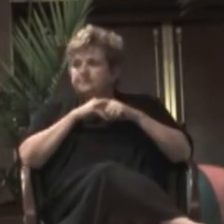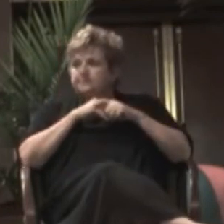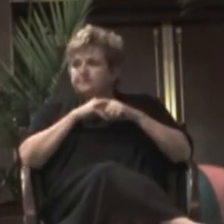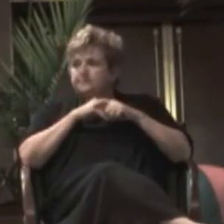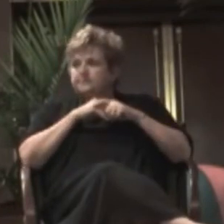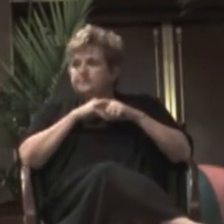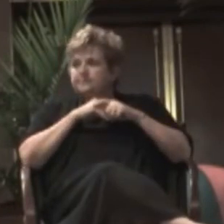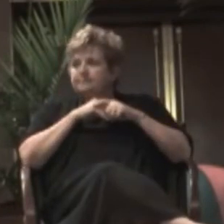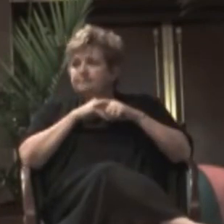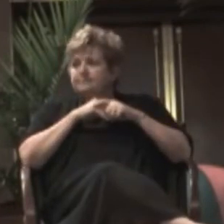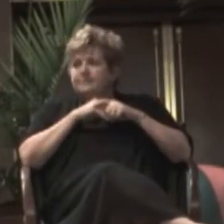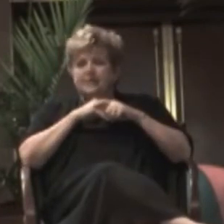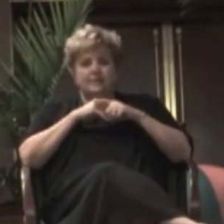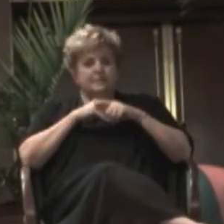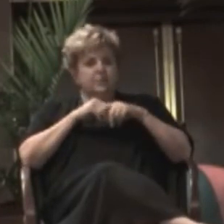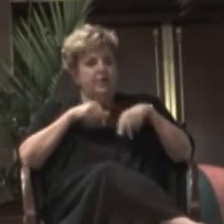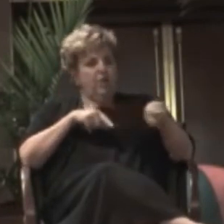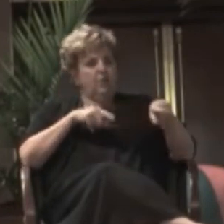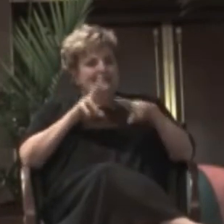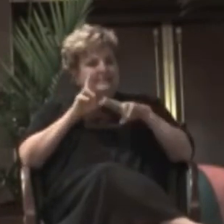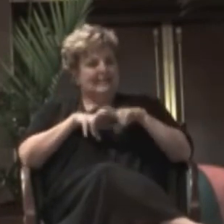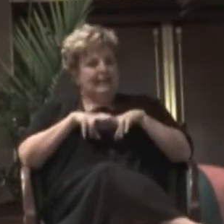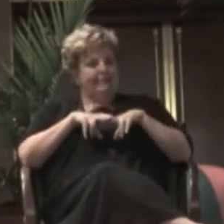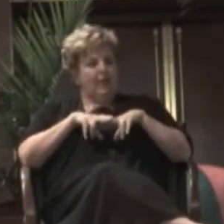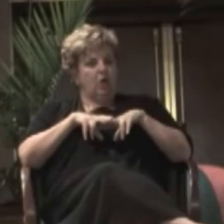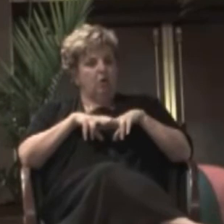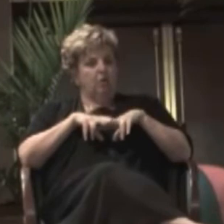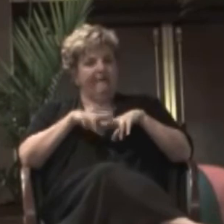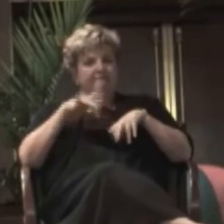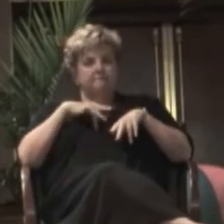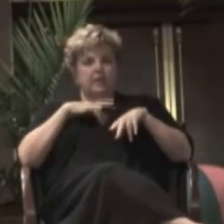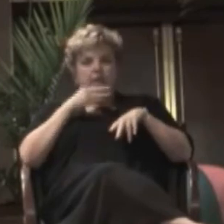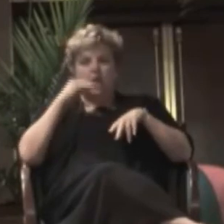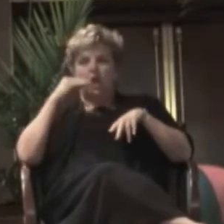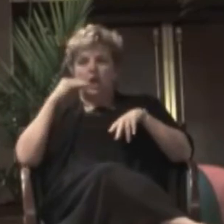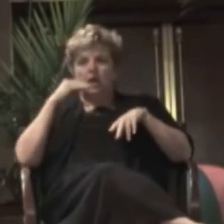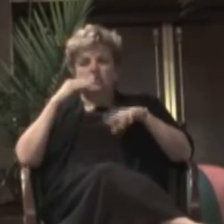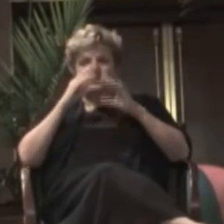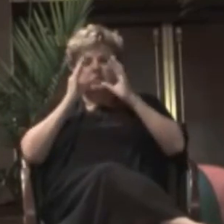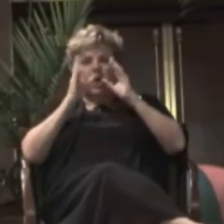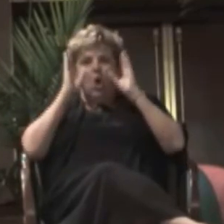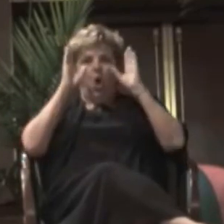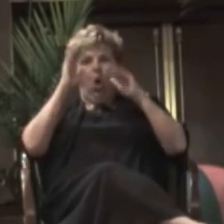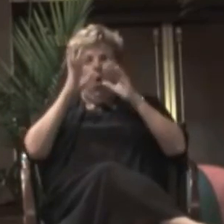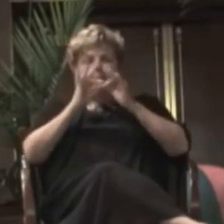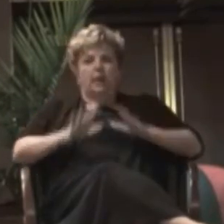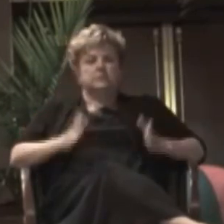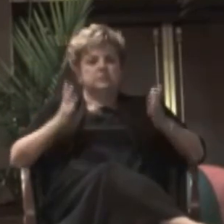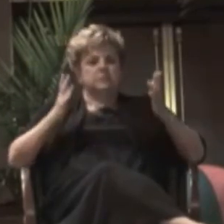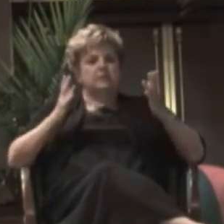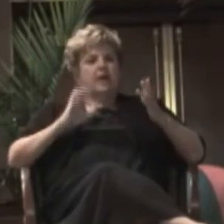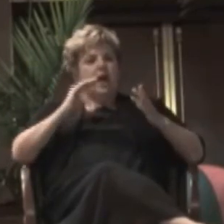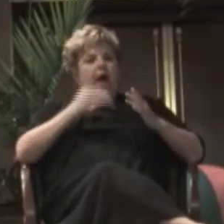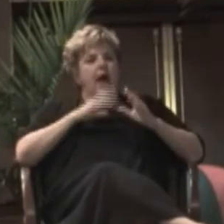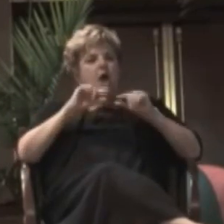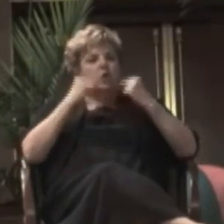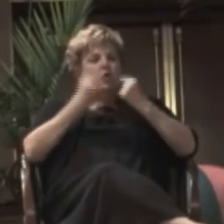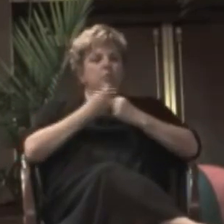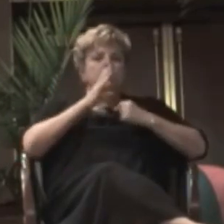hopelessly out of place. And our group consisted of one week and speaker the next. And speaker depended on